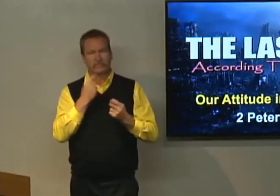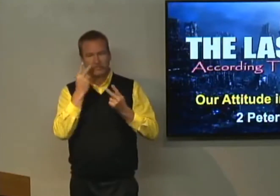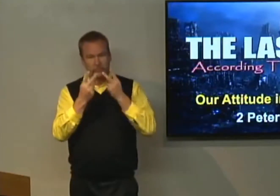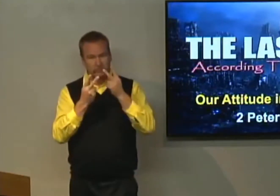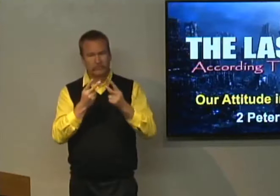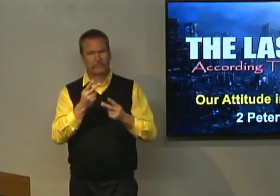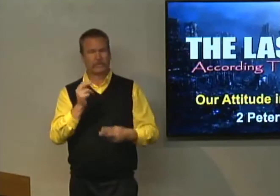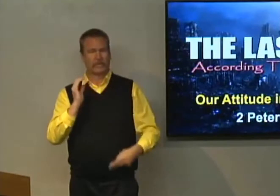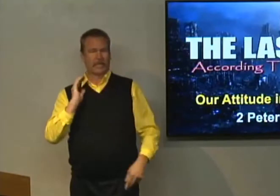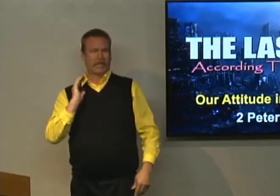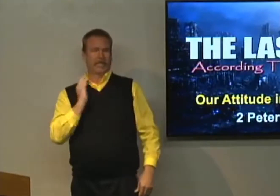Over the years,